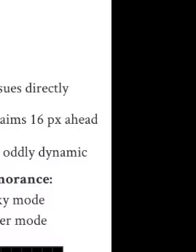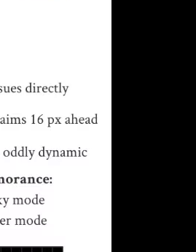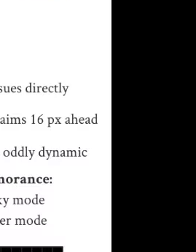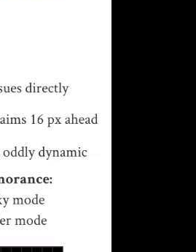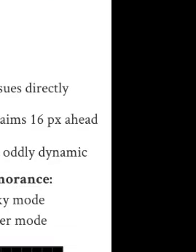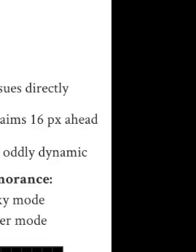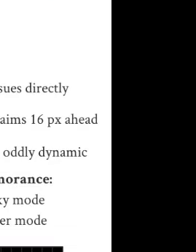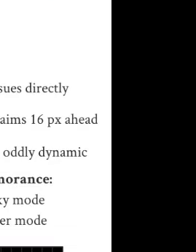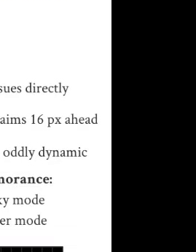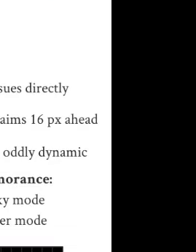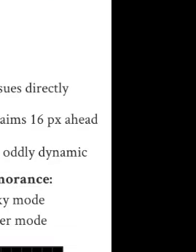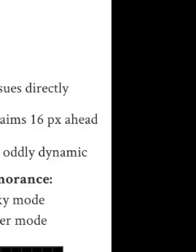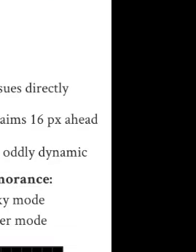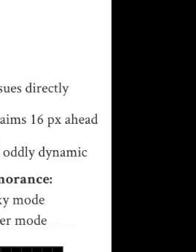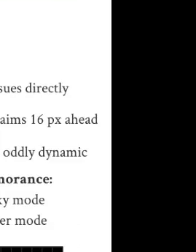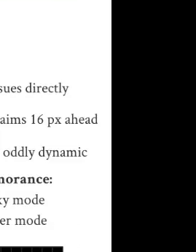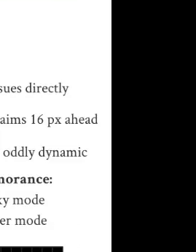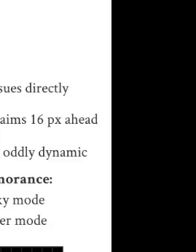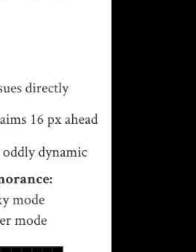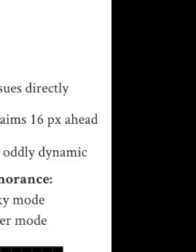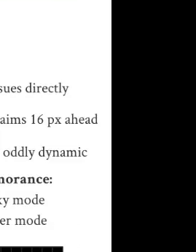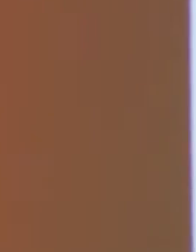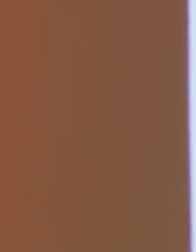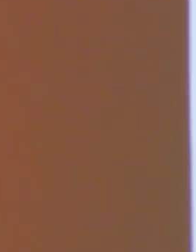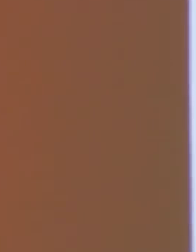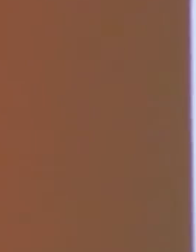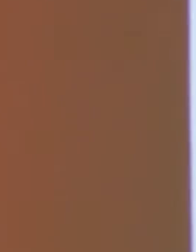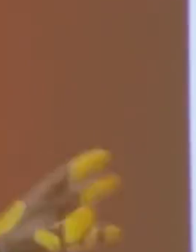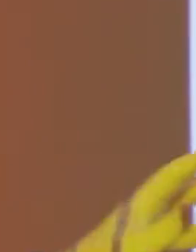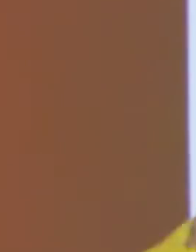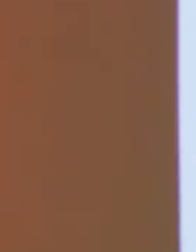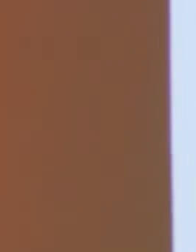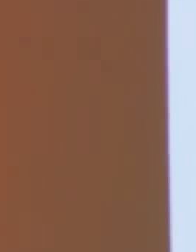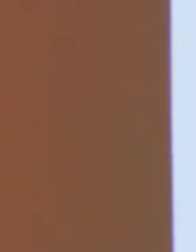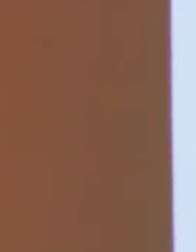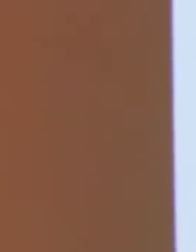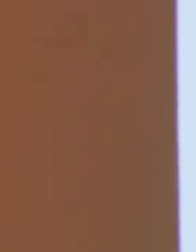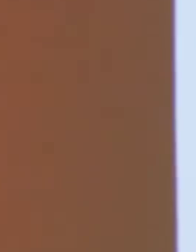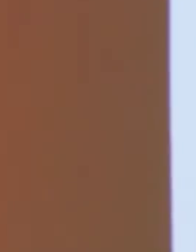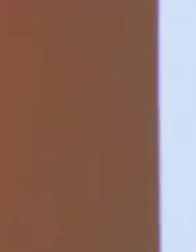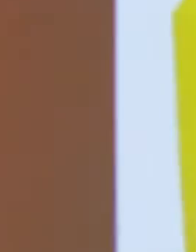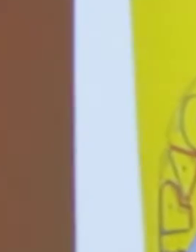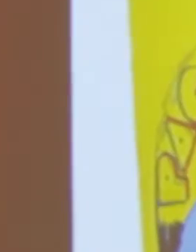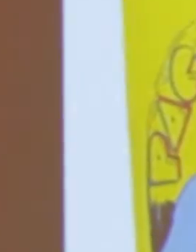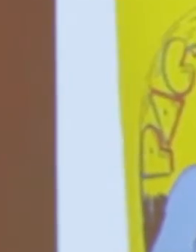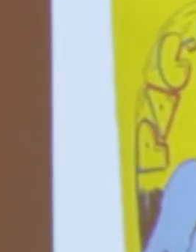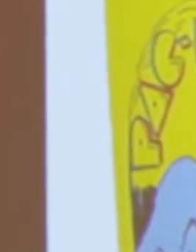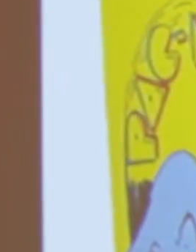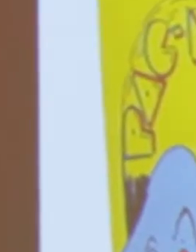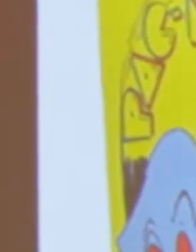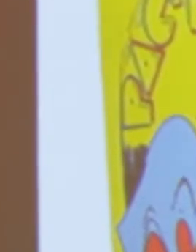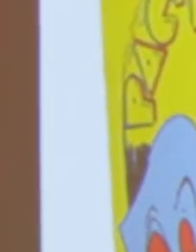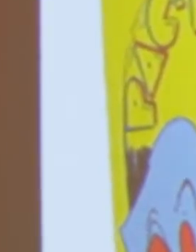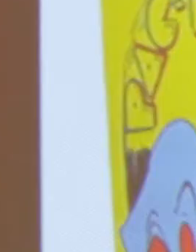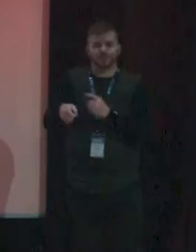hand, we have what we might call game narrative or game systems narrative, using procedural elements to create story